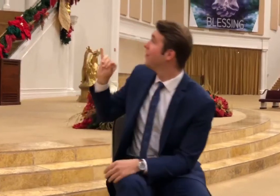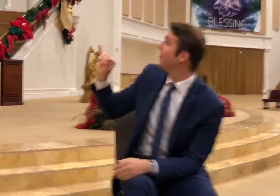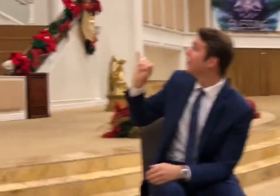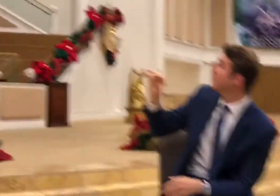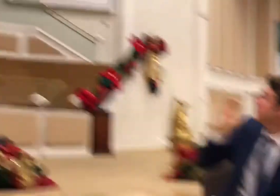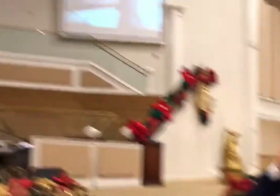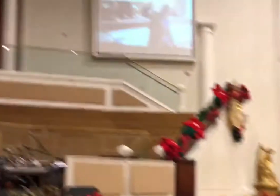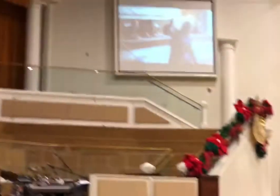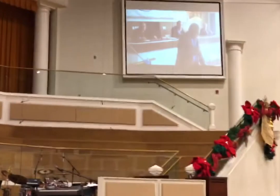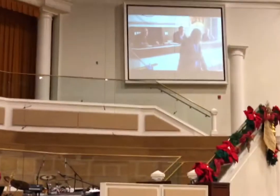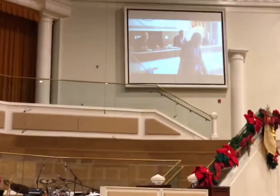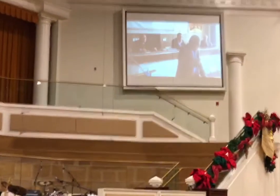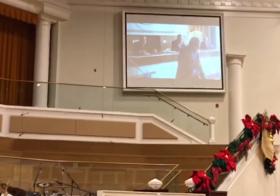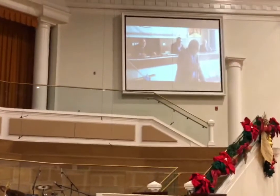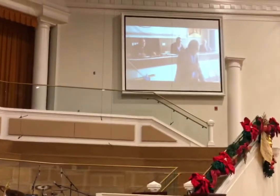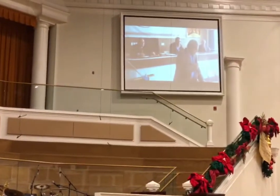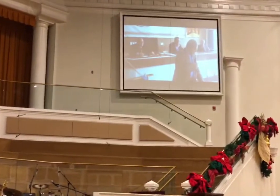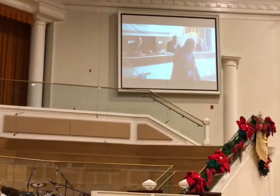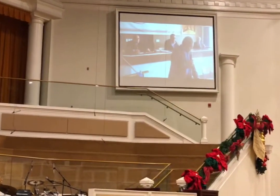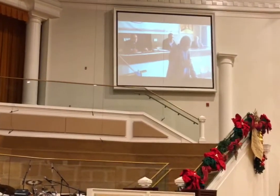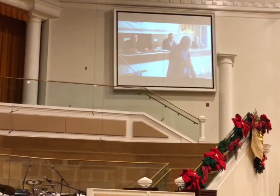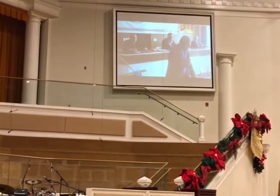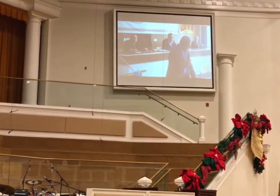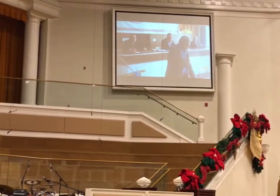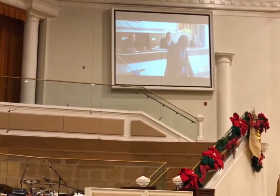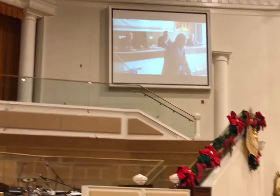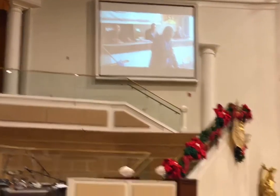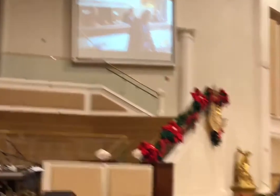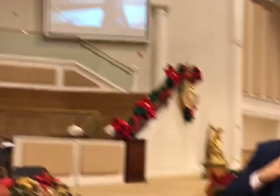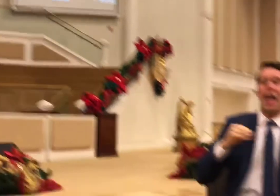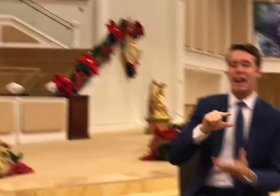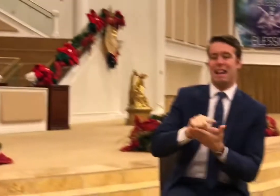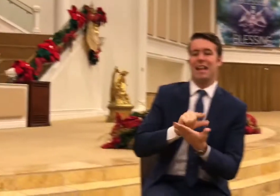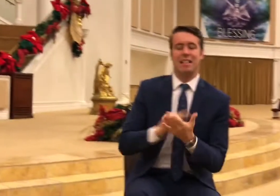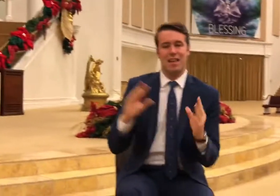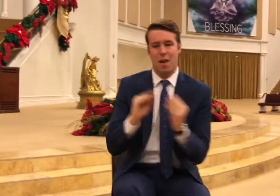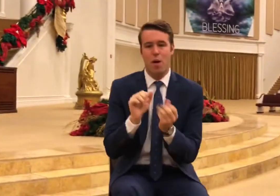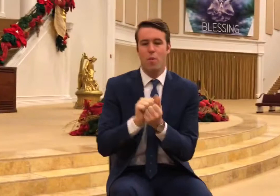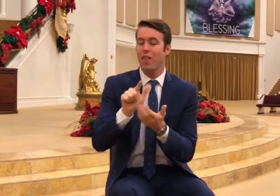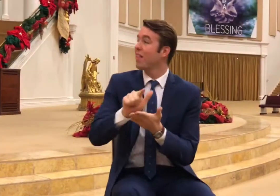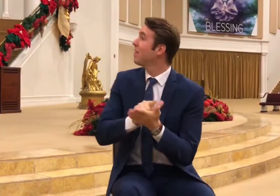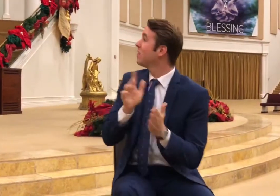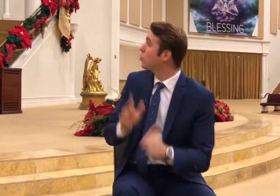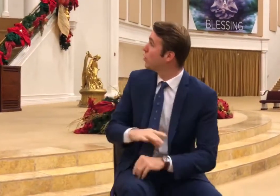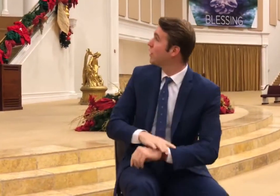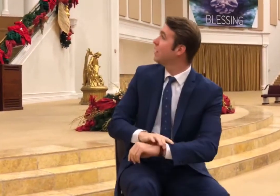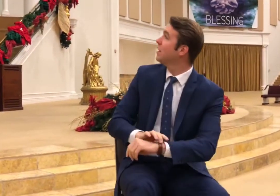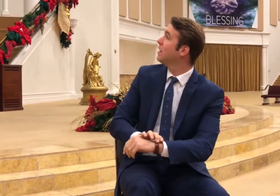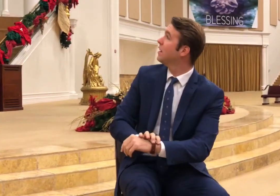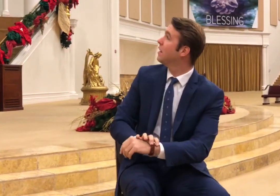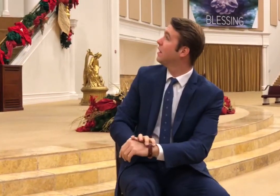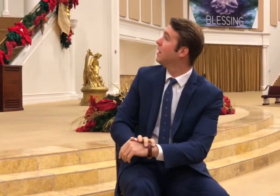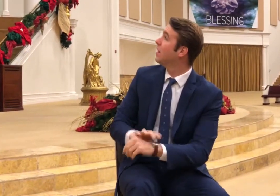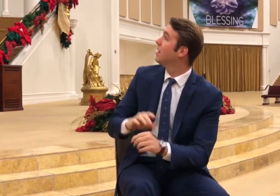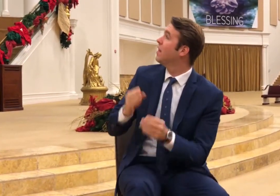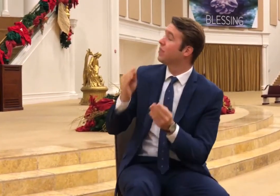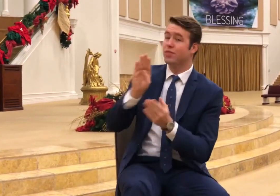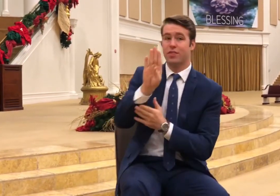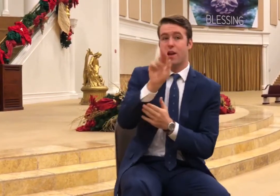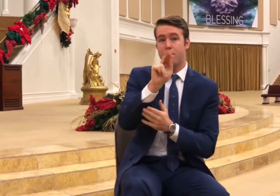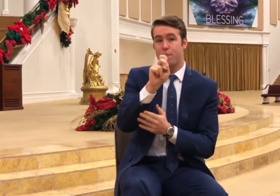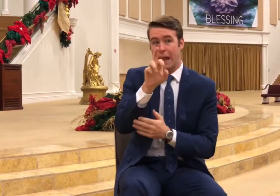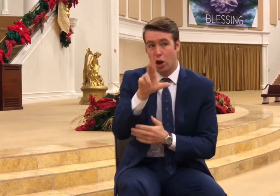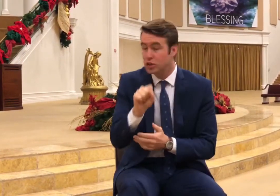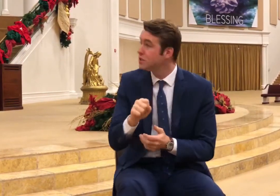this was in the meeting. This is where we had to officially and legally, we met with attorneys, we met with the bankers, we had